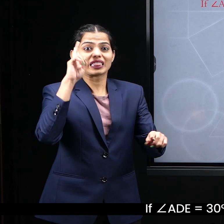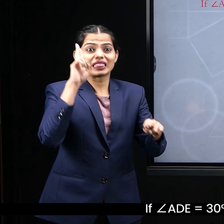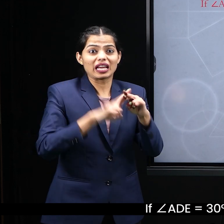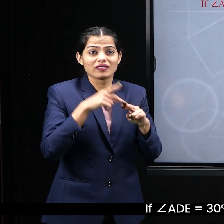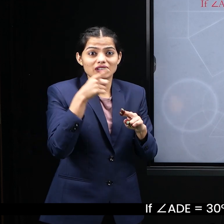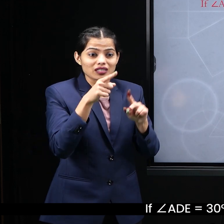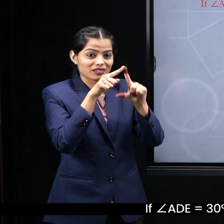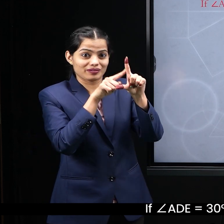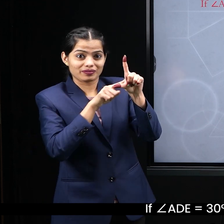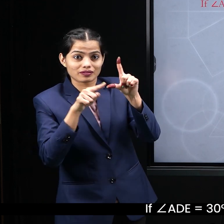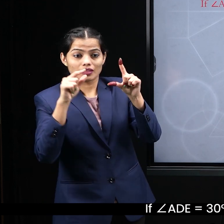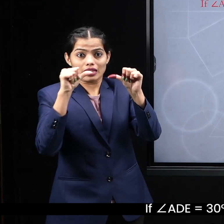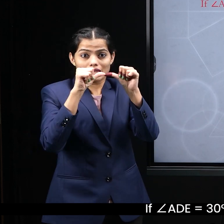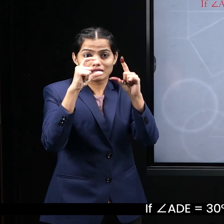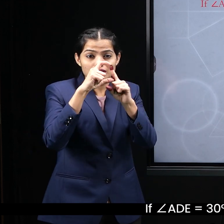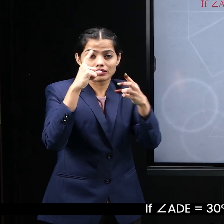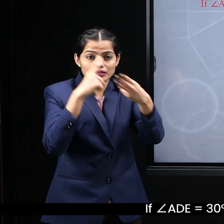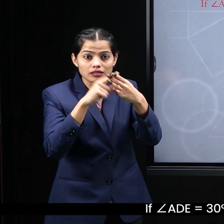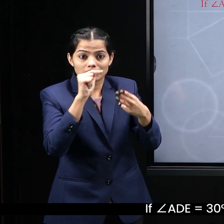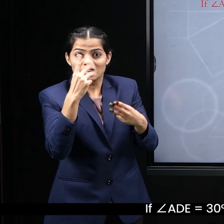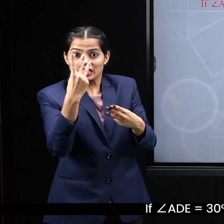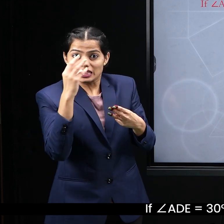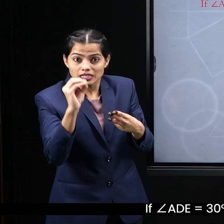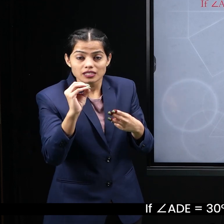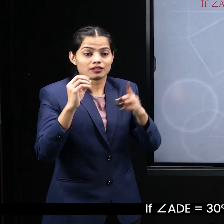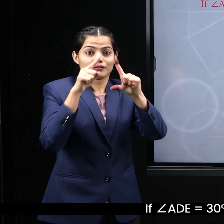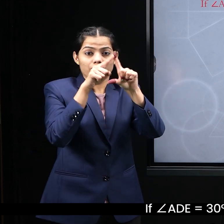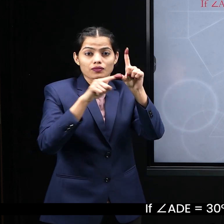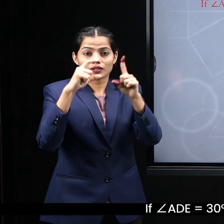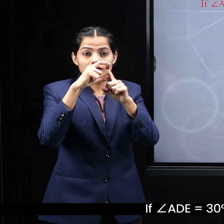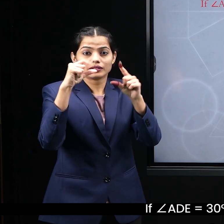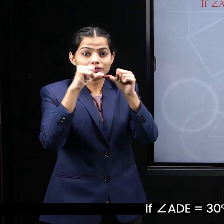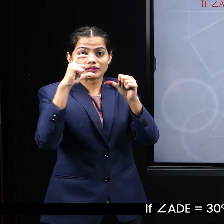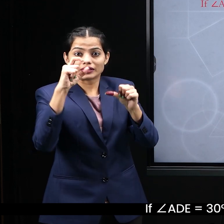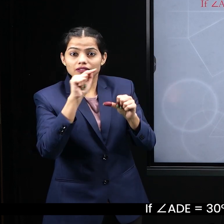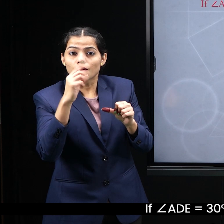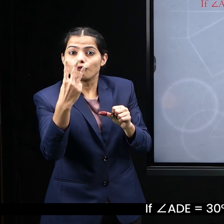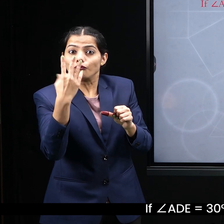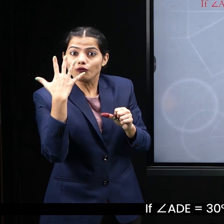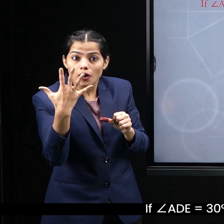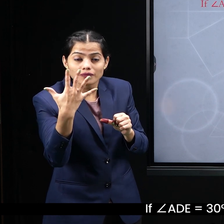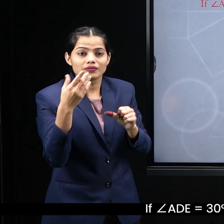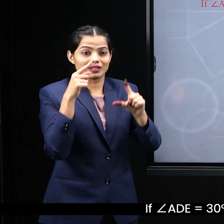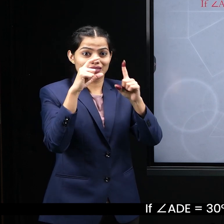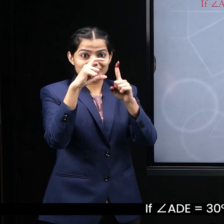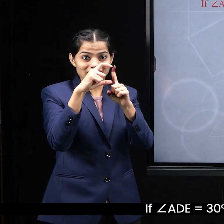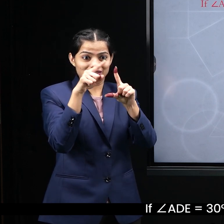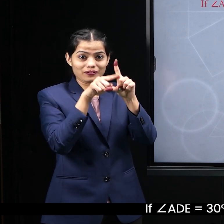If angle ADE is equal to 30 degrees, angle DAC is equal to 35 degrees